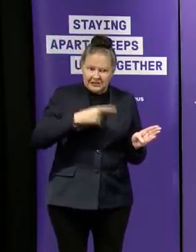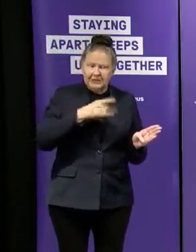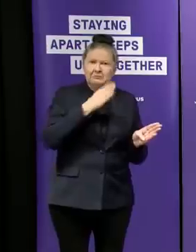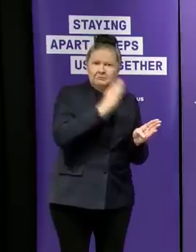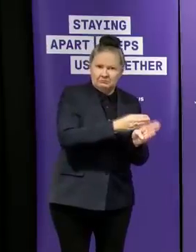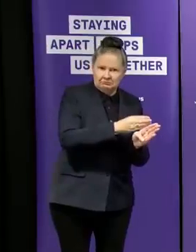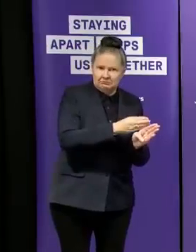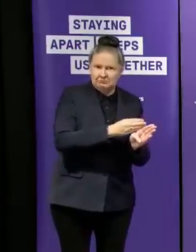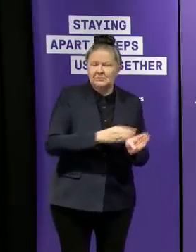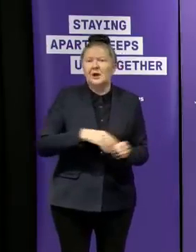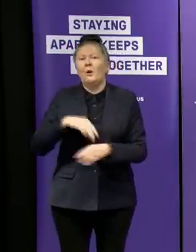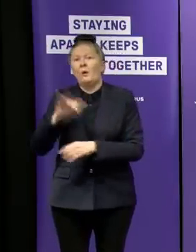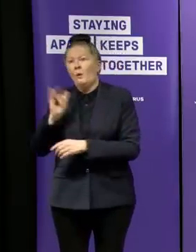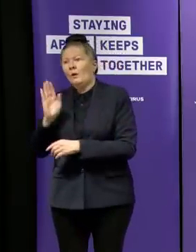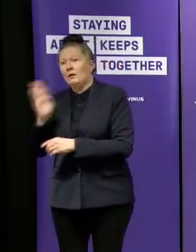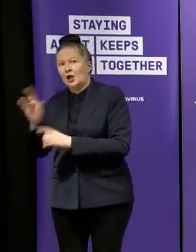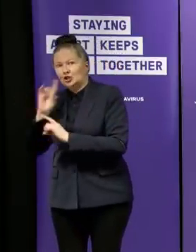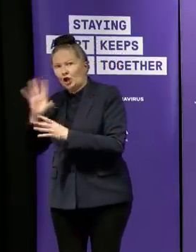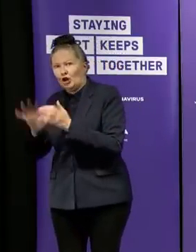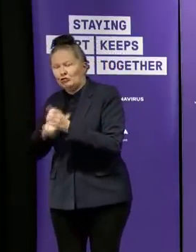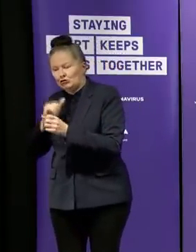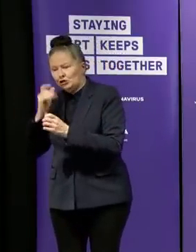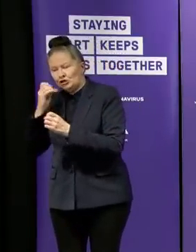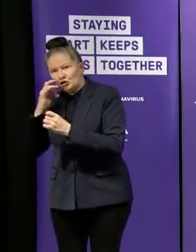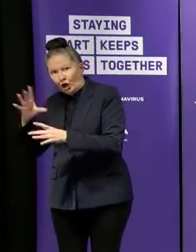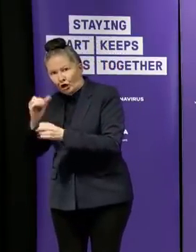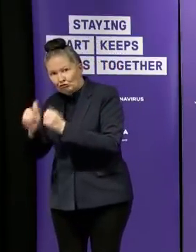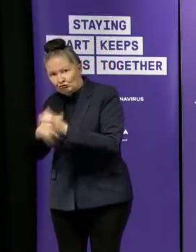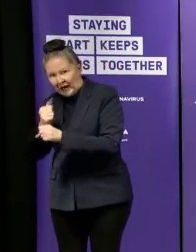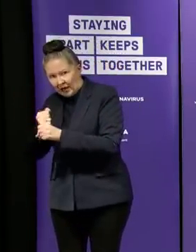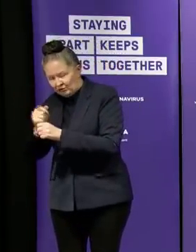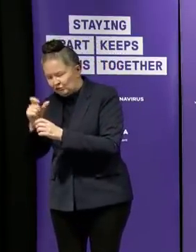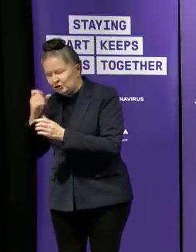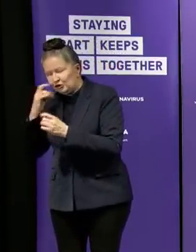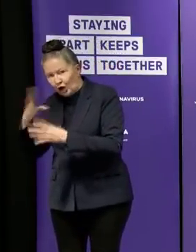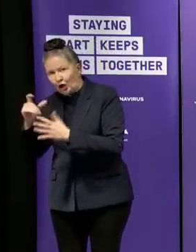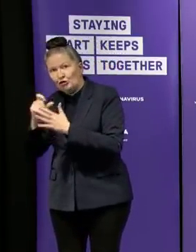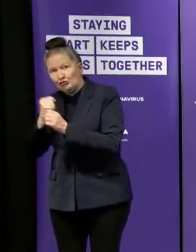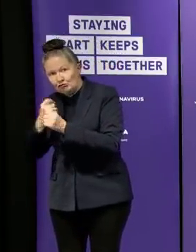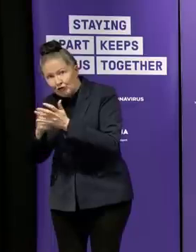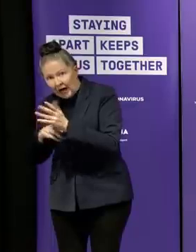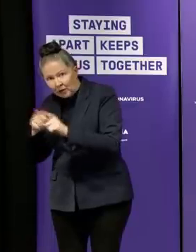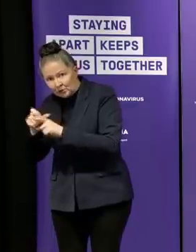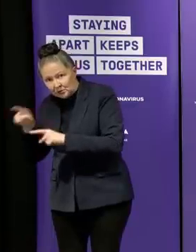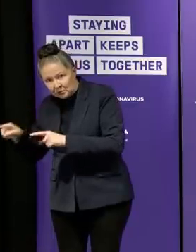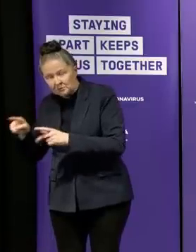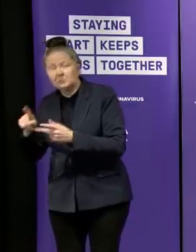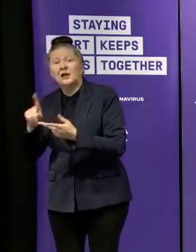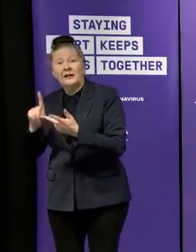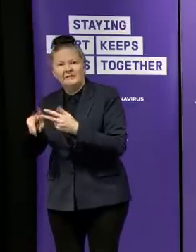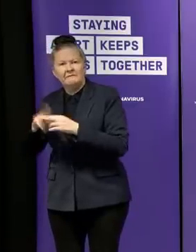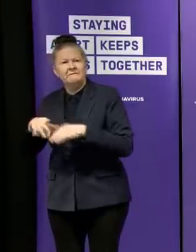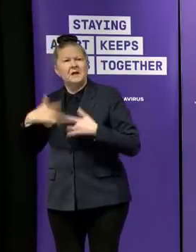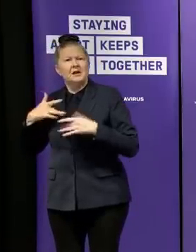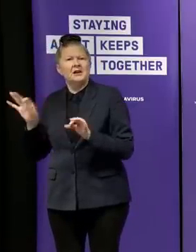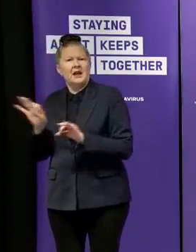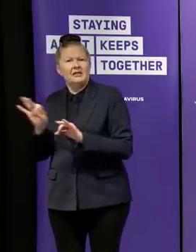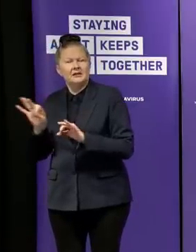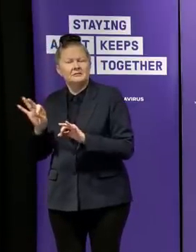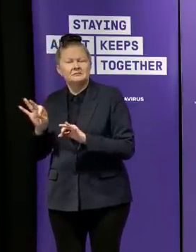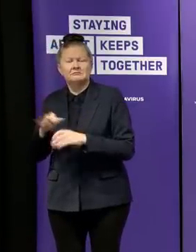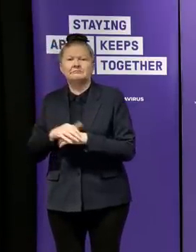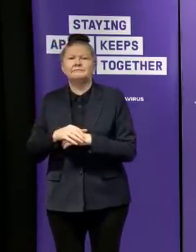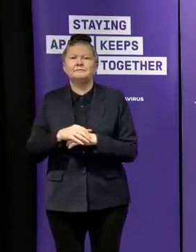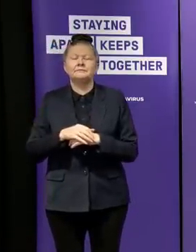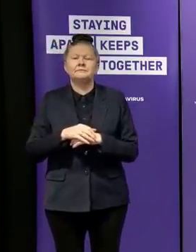people. I just want to thank the Shepparton community for the outstanding work they have done. It's been a model response. I